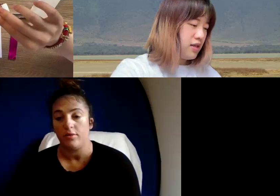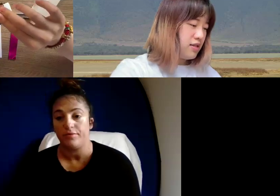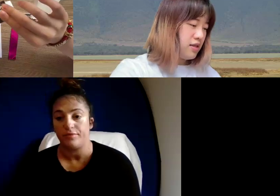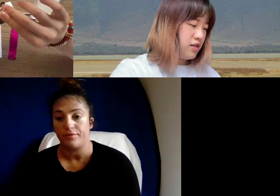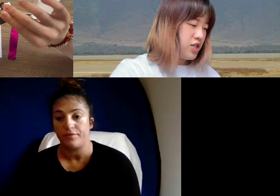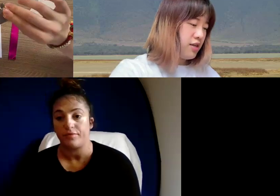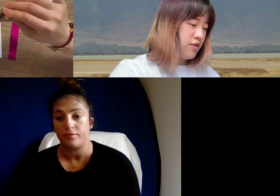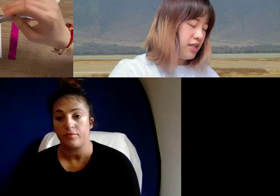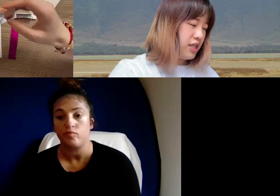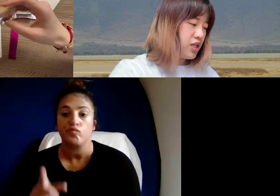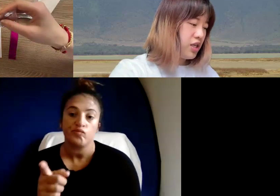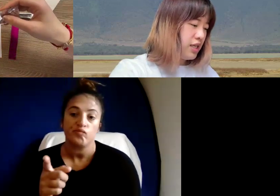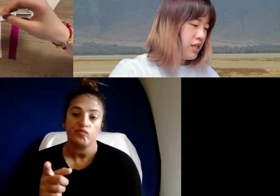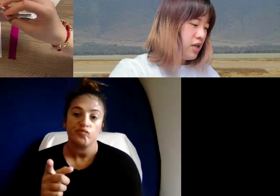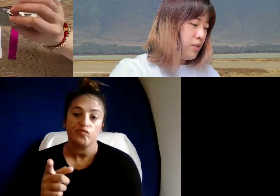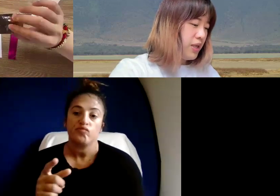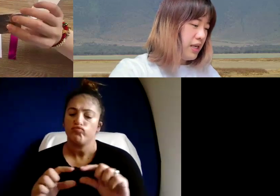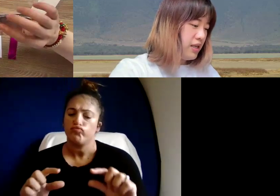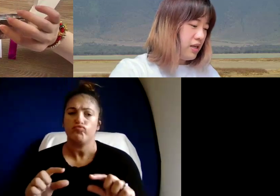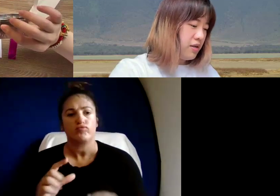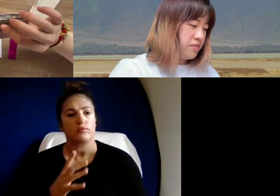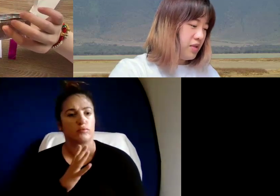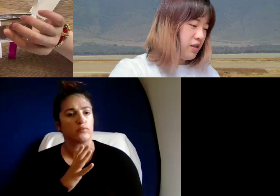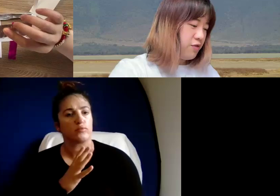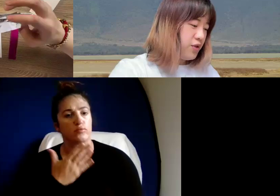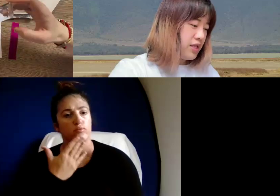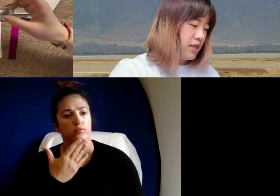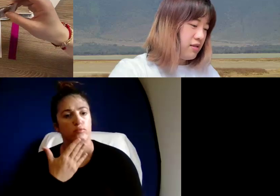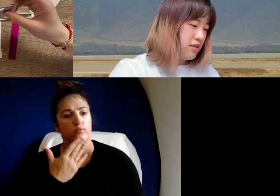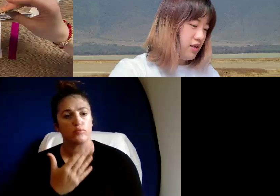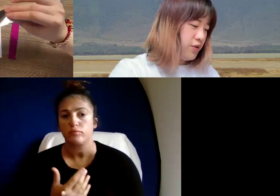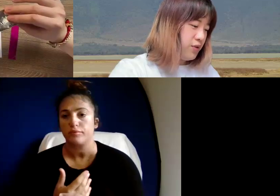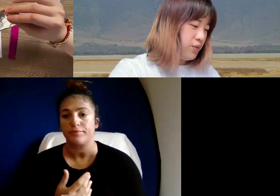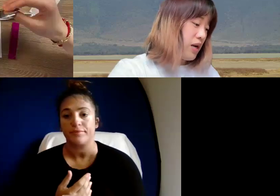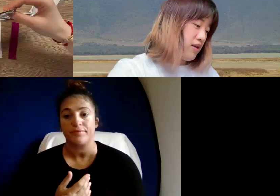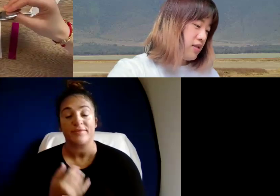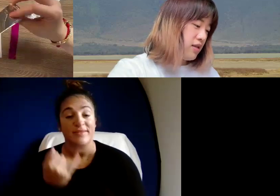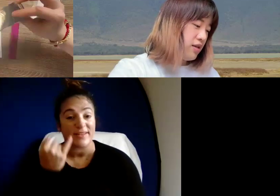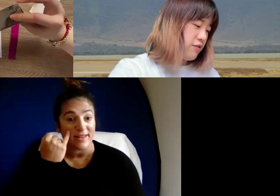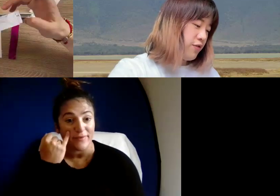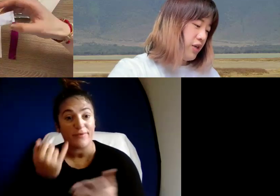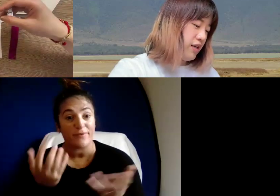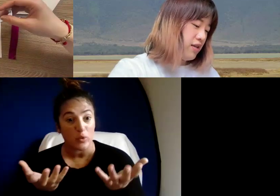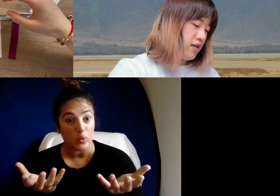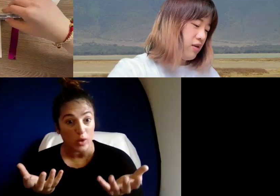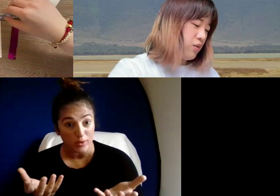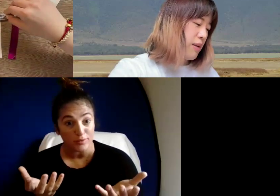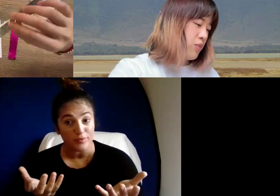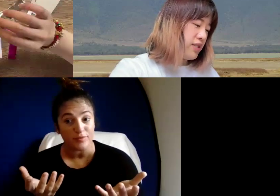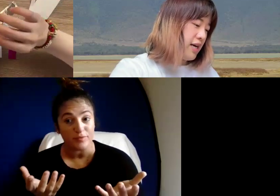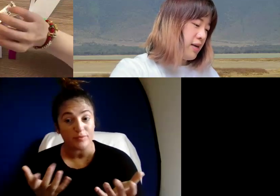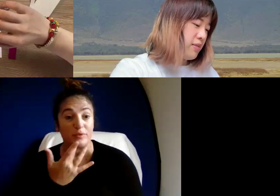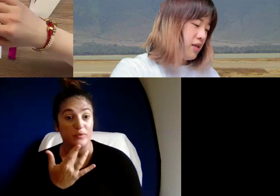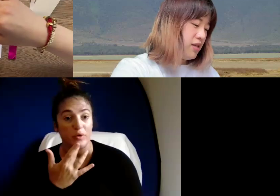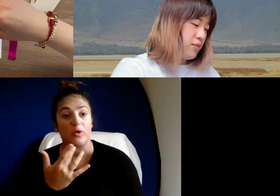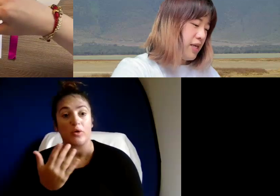This thickness is generally good, but if you want, you can fold it one